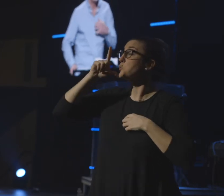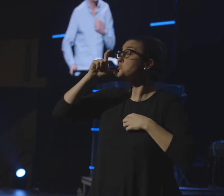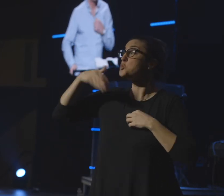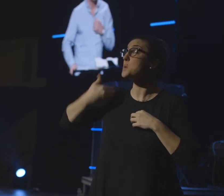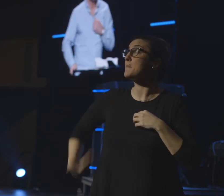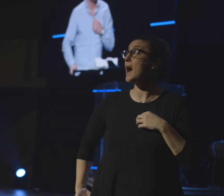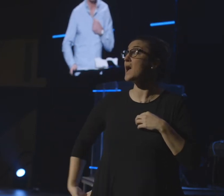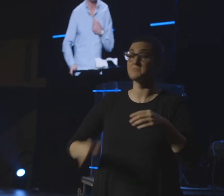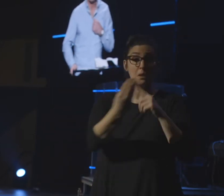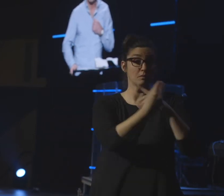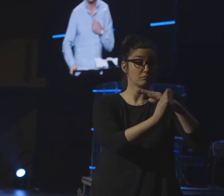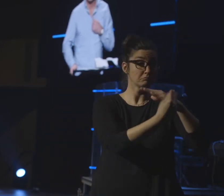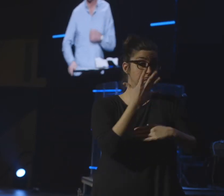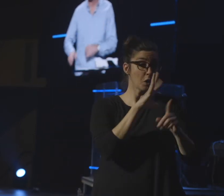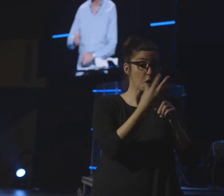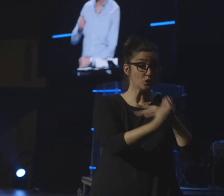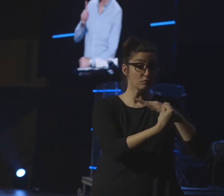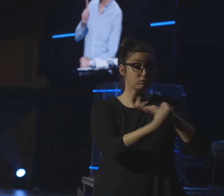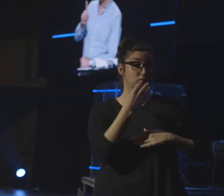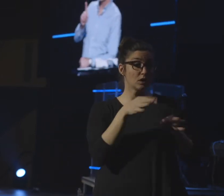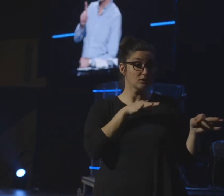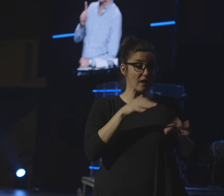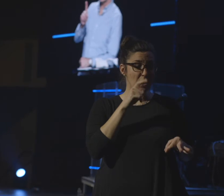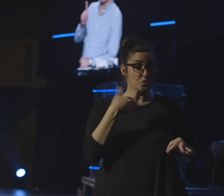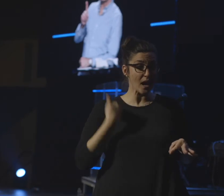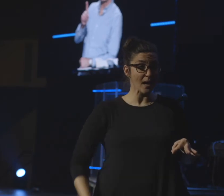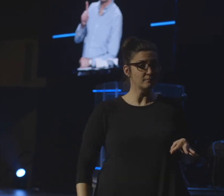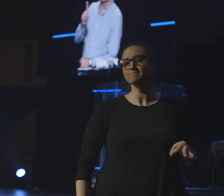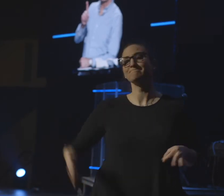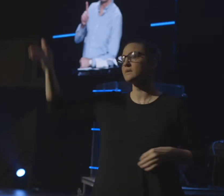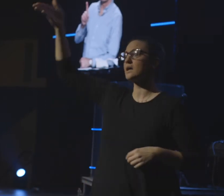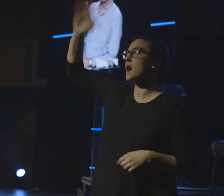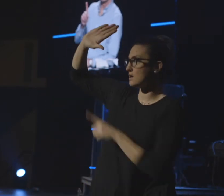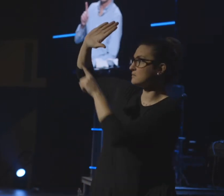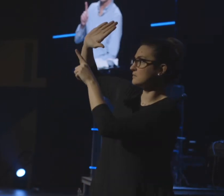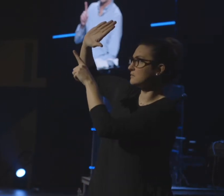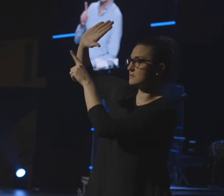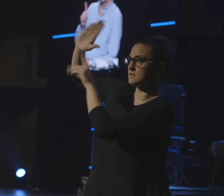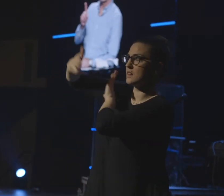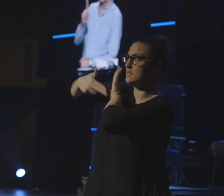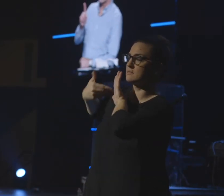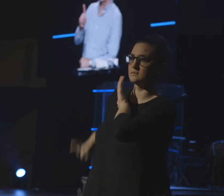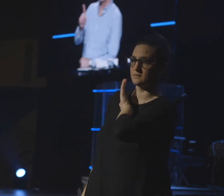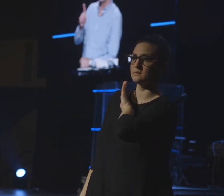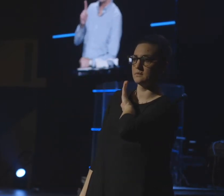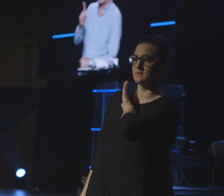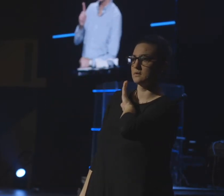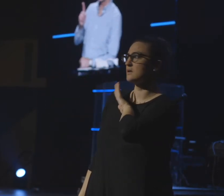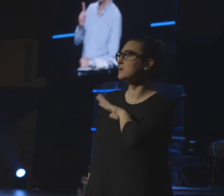deepest part of your heart, do you know who you are? Do you know that you're loved by God? Think about it.